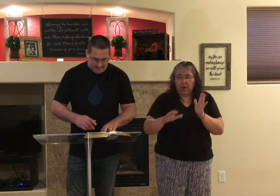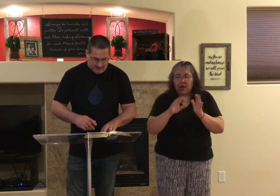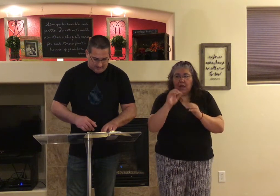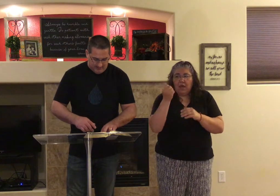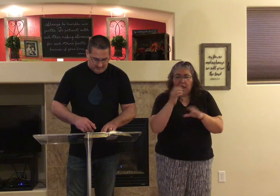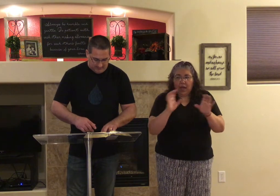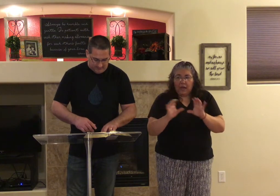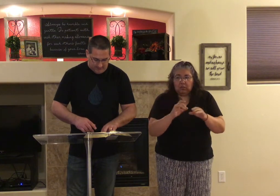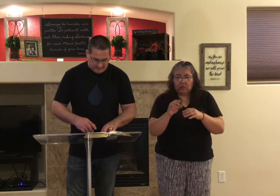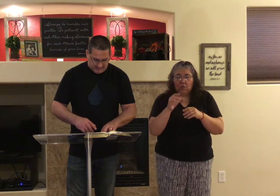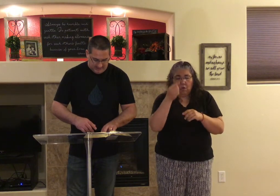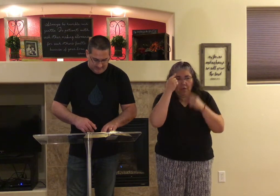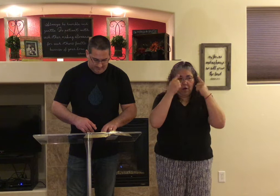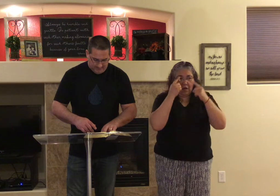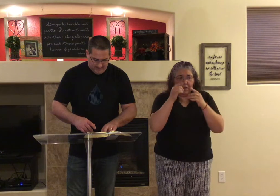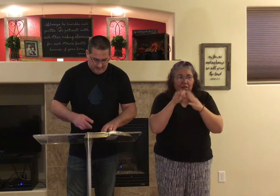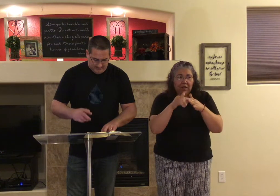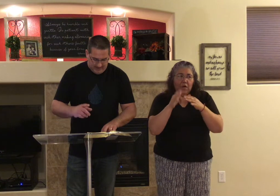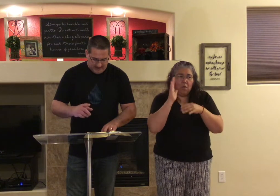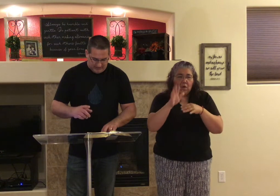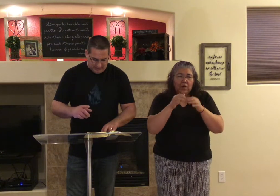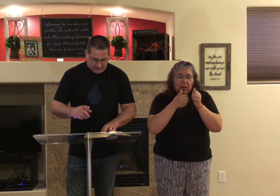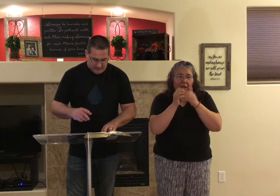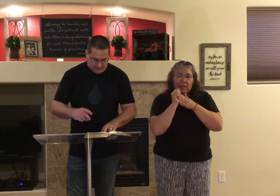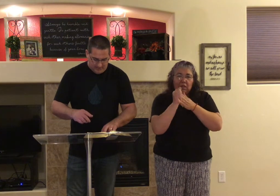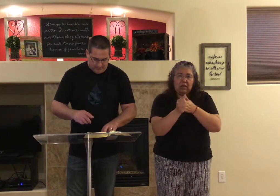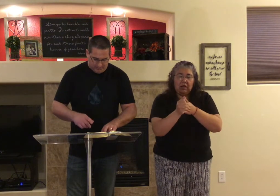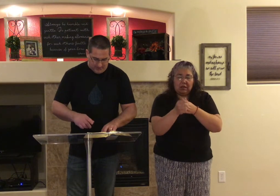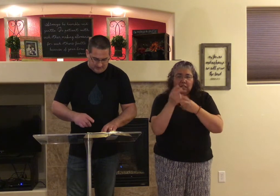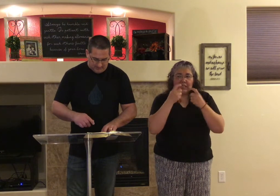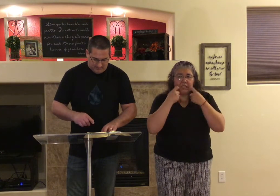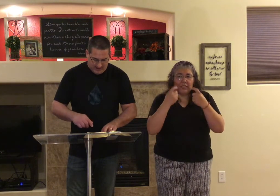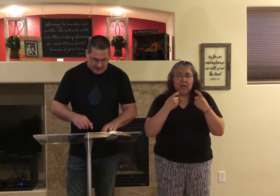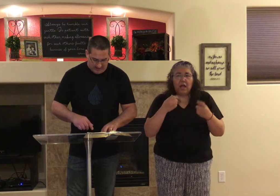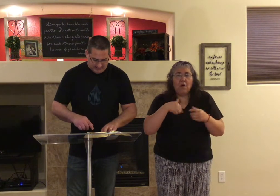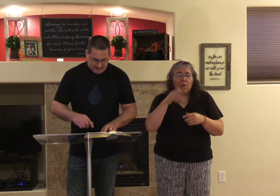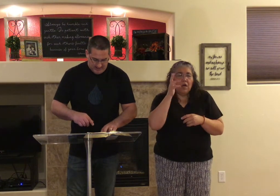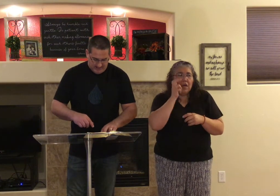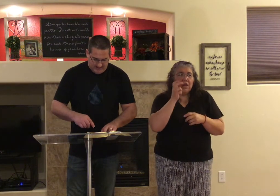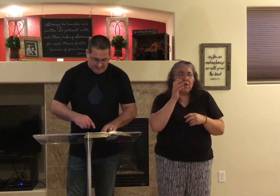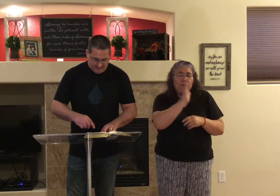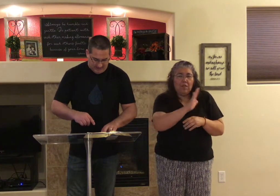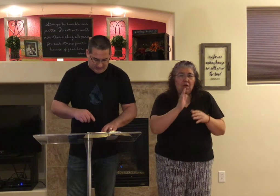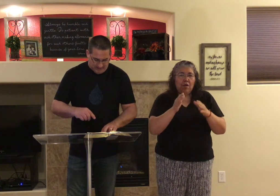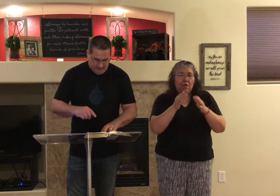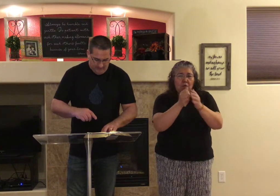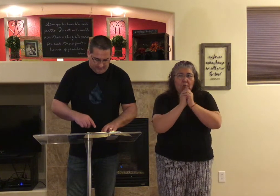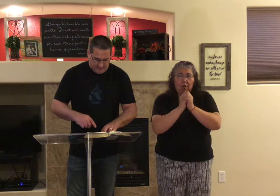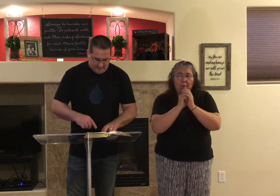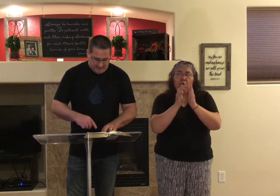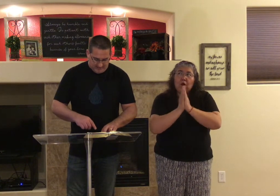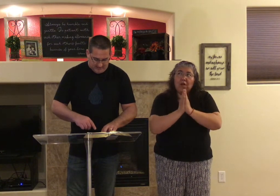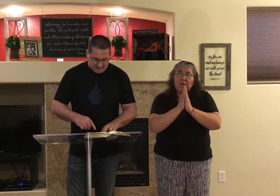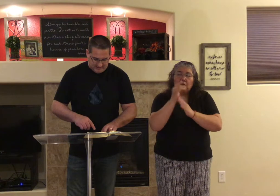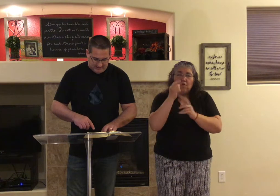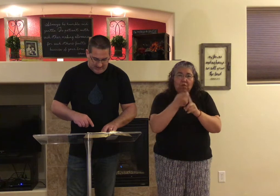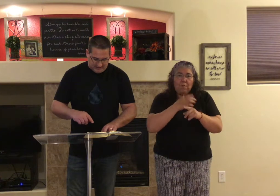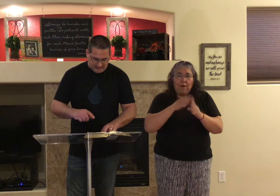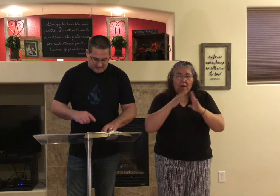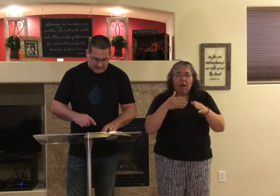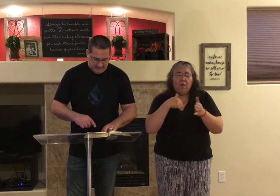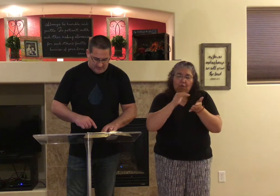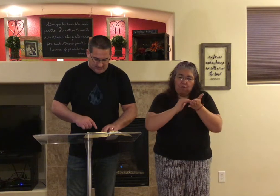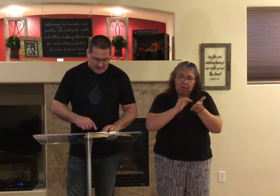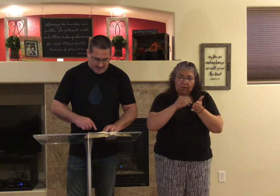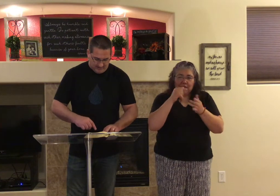thoughts that might lead to further sinning, then I shall hear their prayers from my house in heaven. I shall forgive their sins, and I